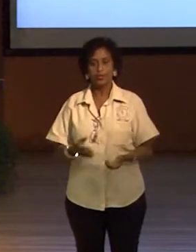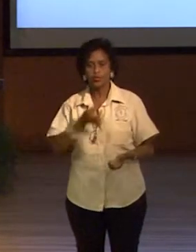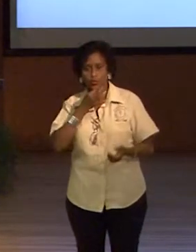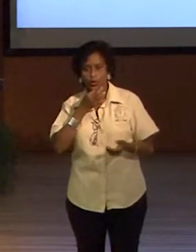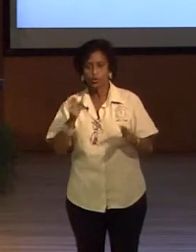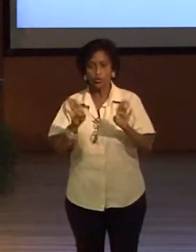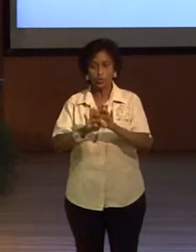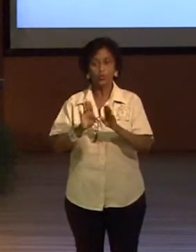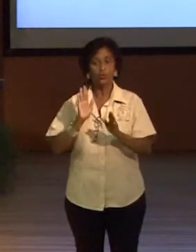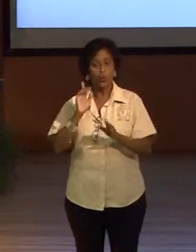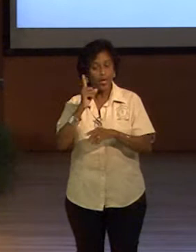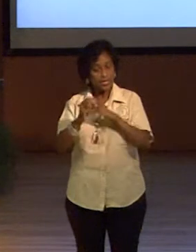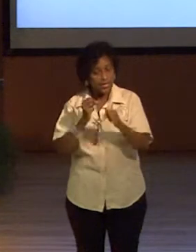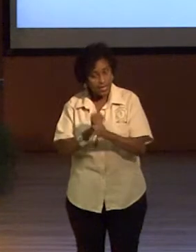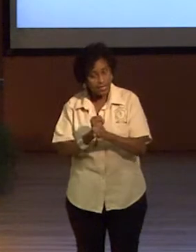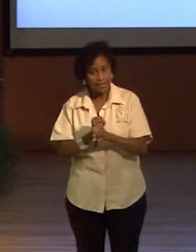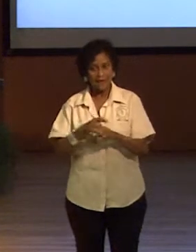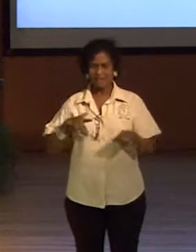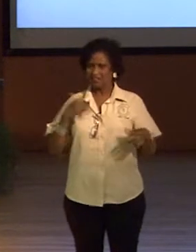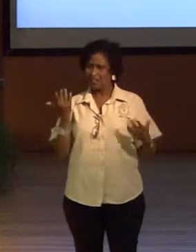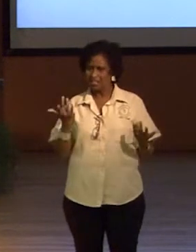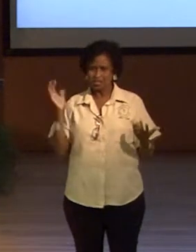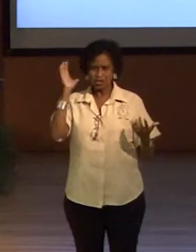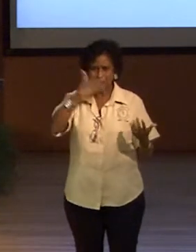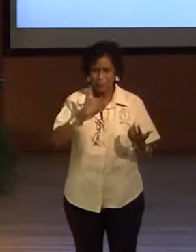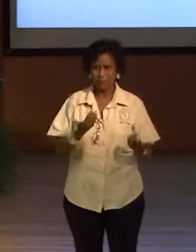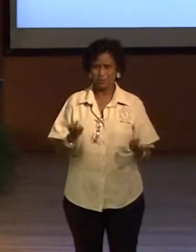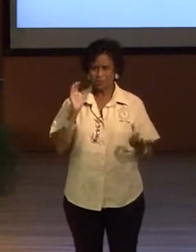is shameful and criminal.